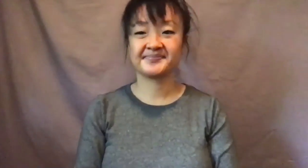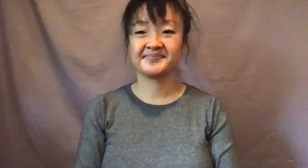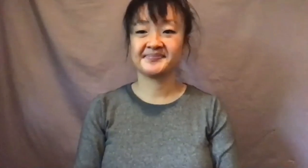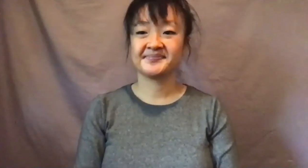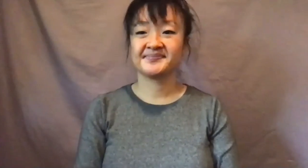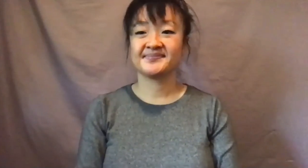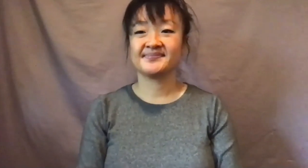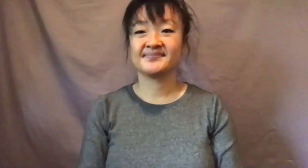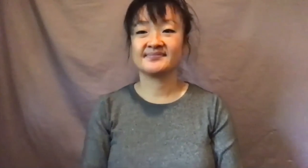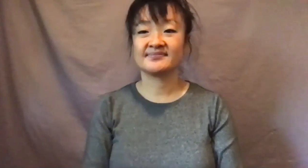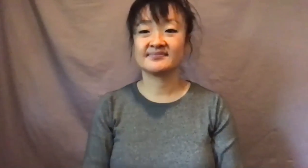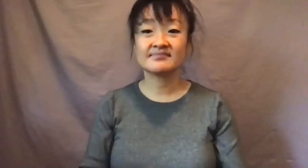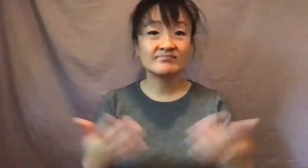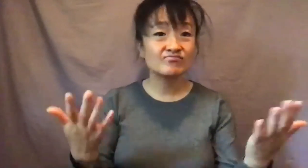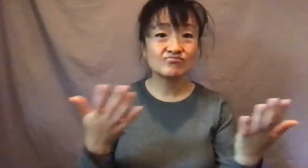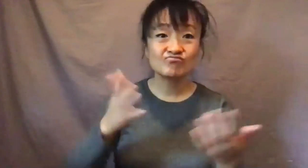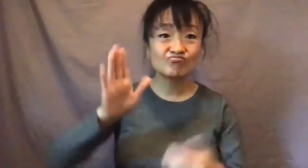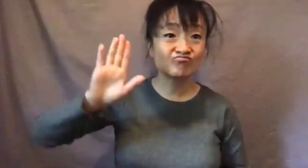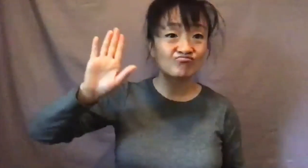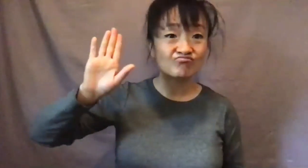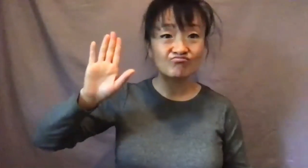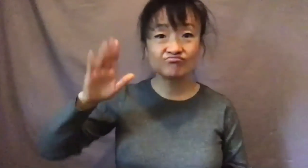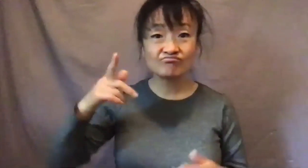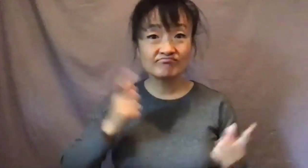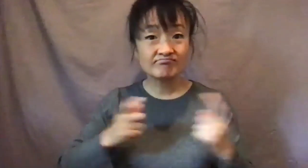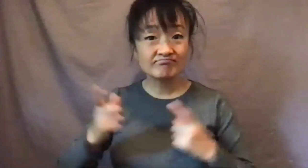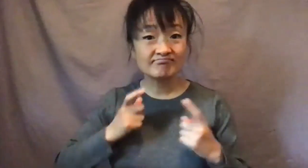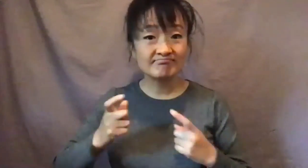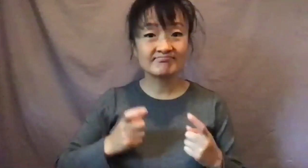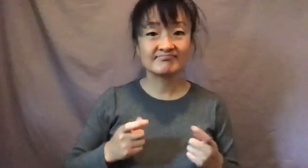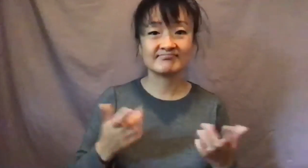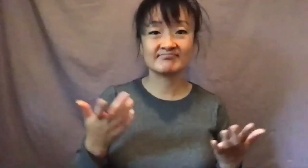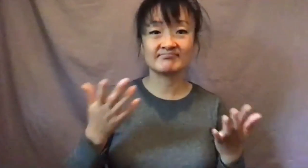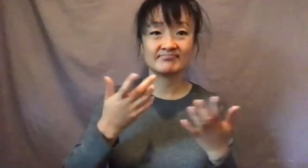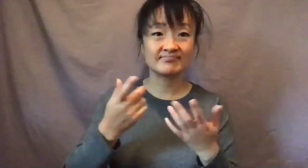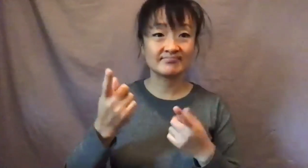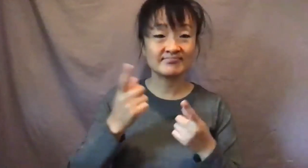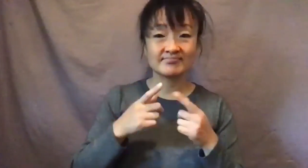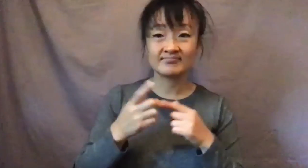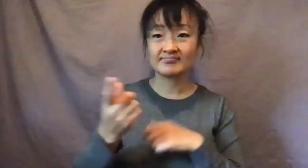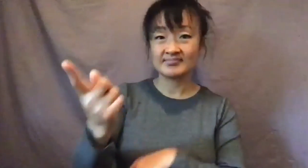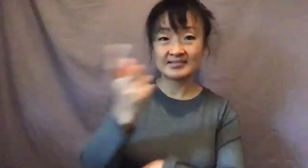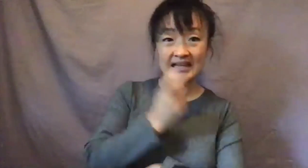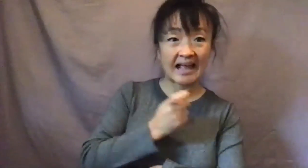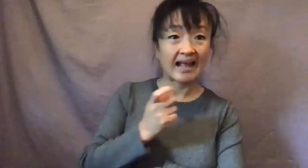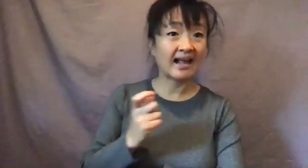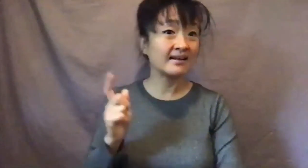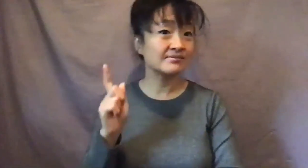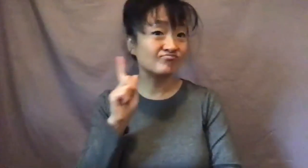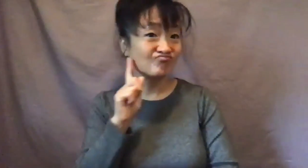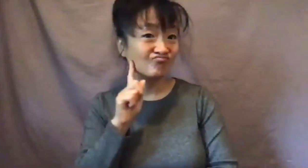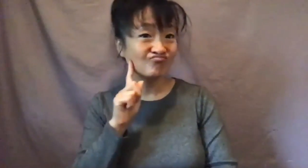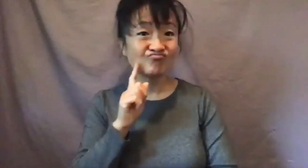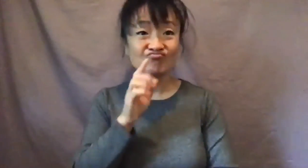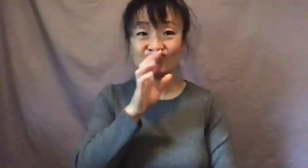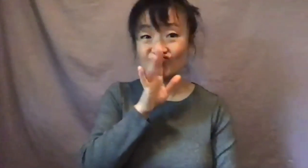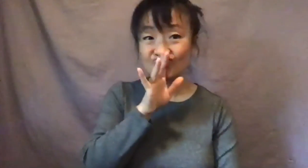So if anybody has a question, you could put it to the chat box. You could ask. I want to hear your voices. I'm kind